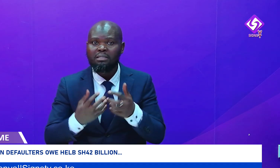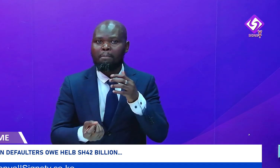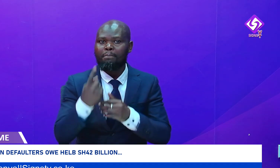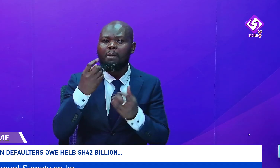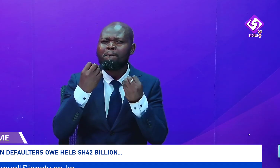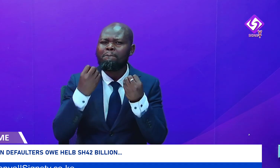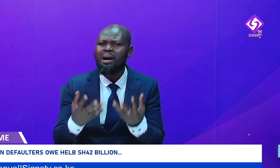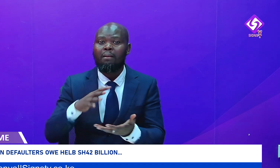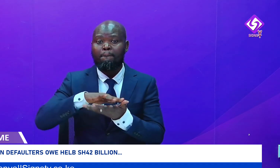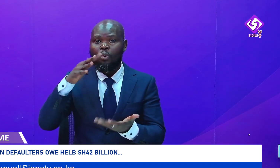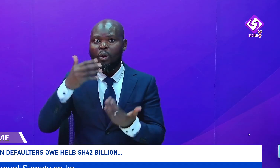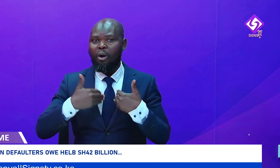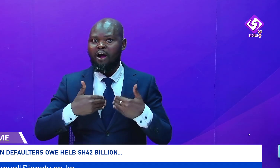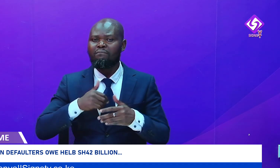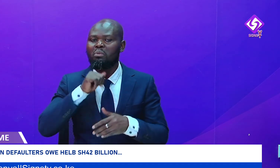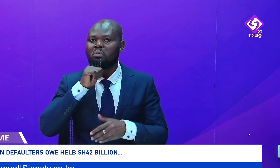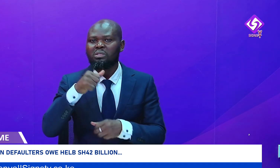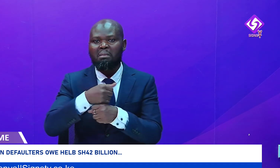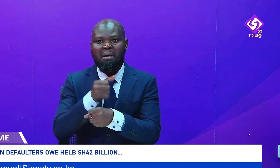16,065 doctors, and 12,014 engineers.